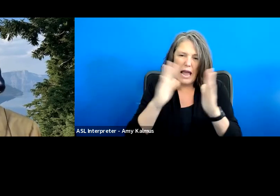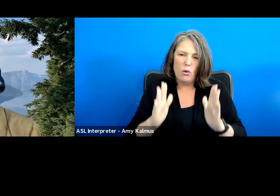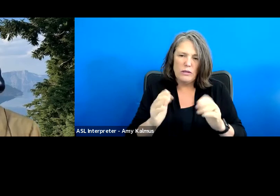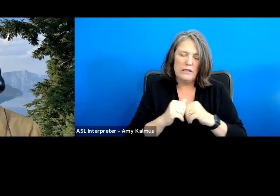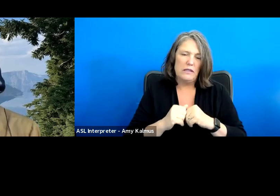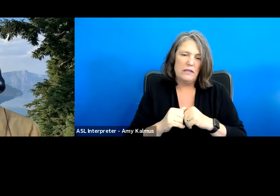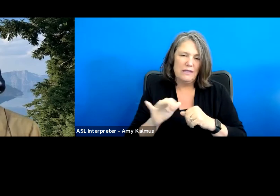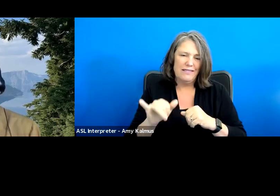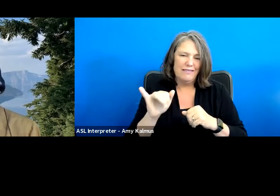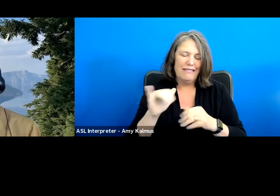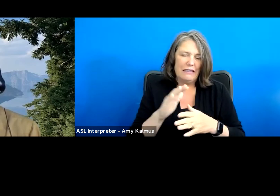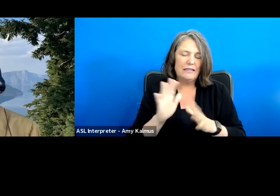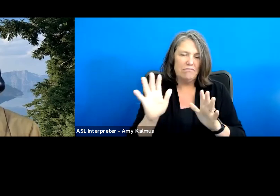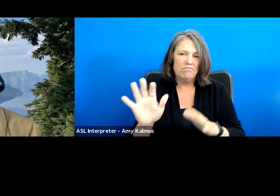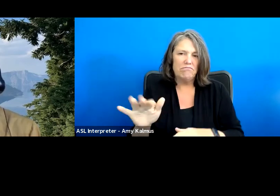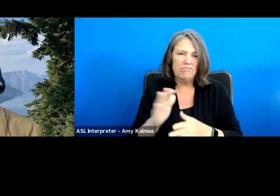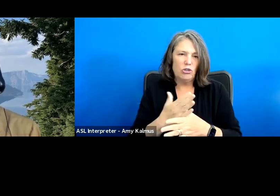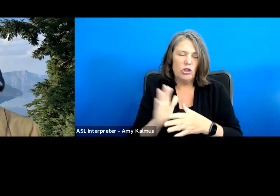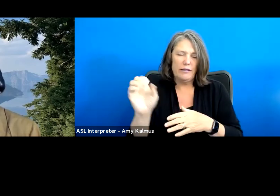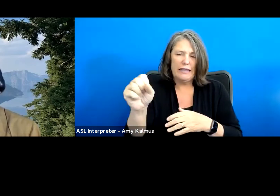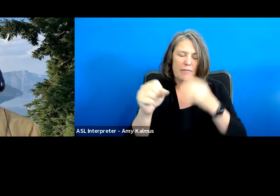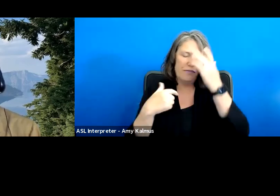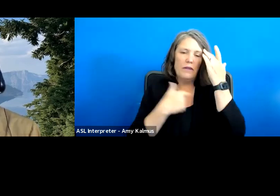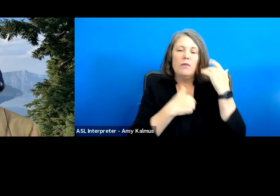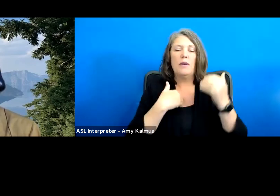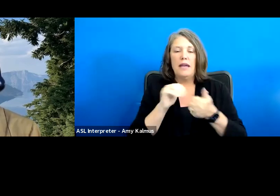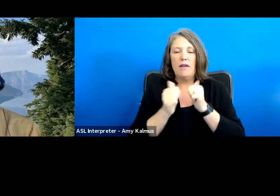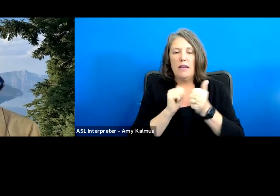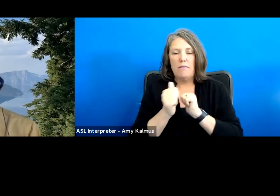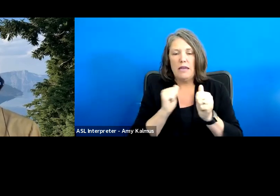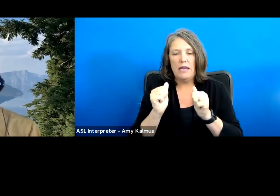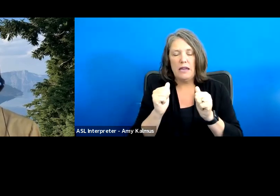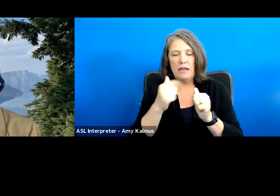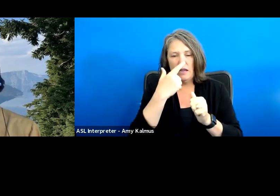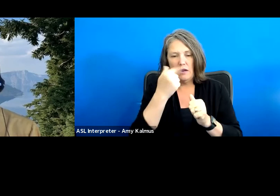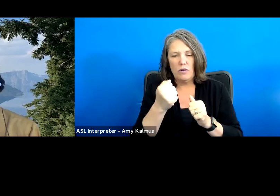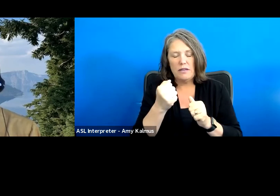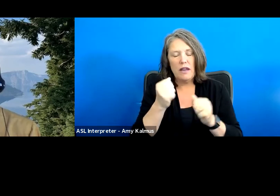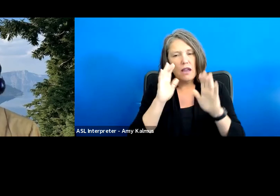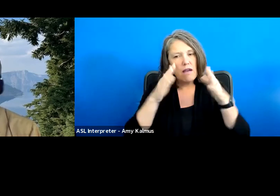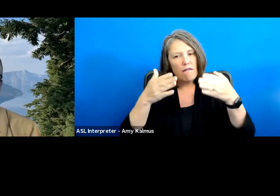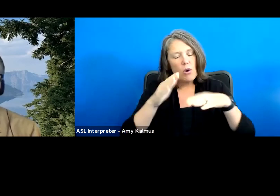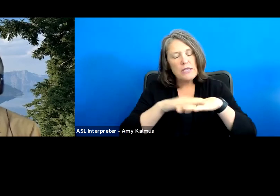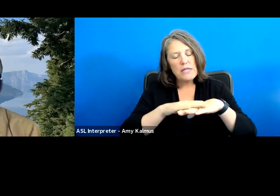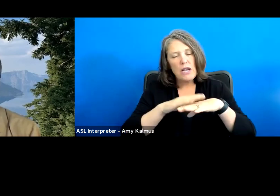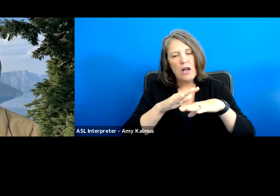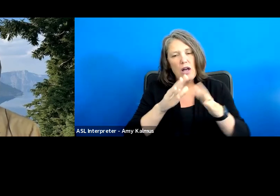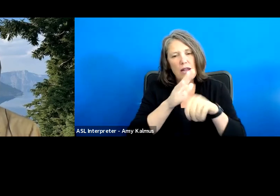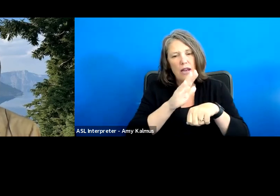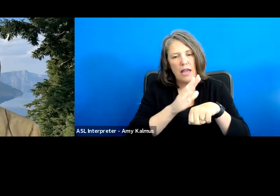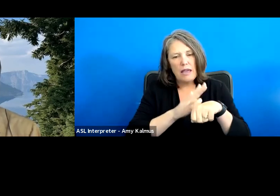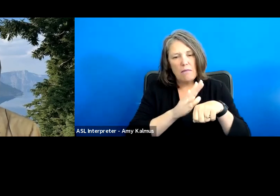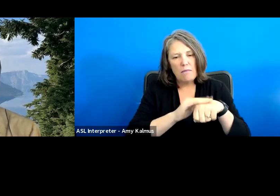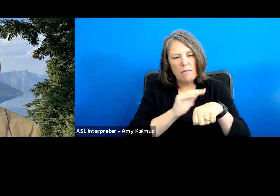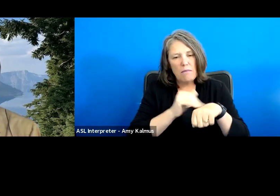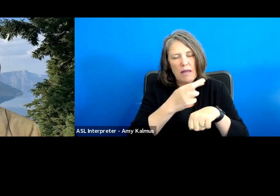Great. This would be their shared interest. Yep. We have a competing interest, focusing on a pet resource they